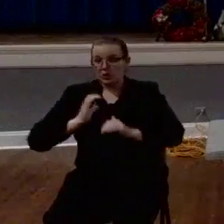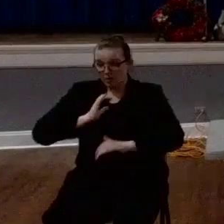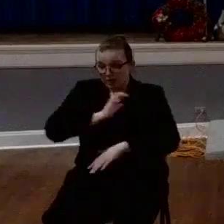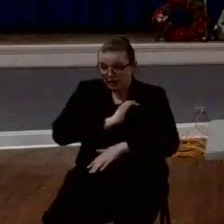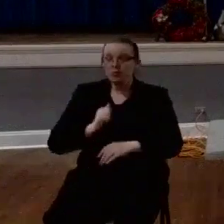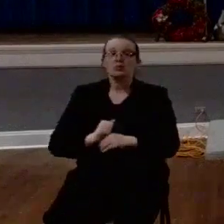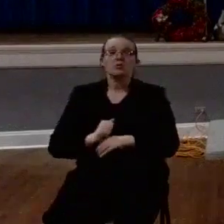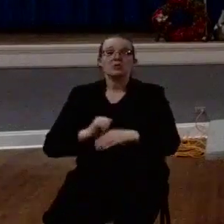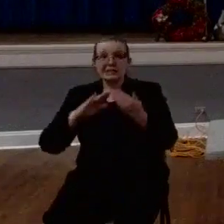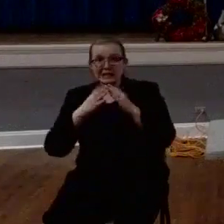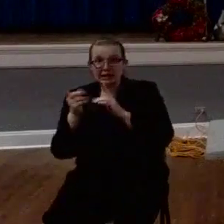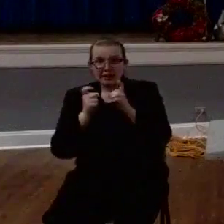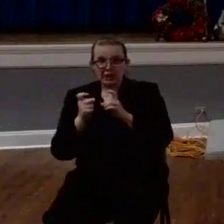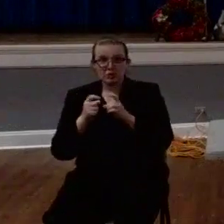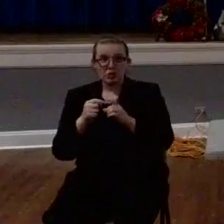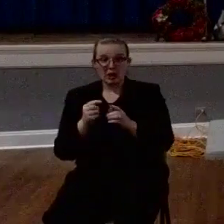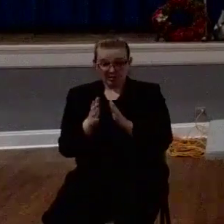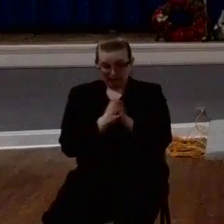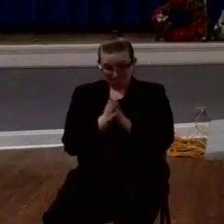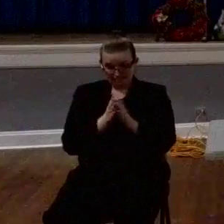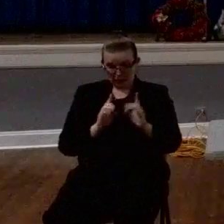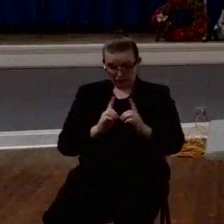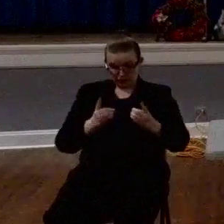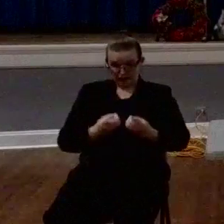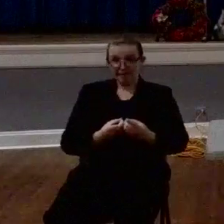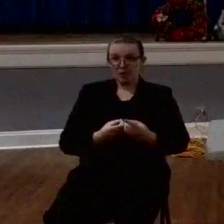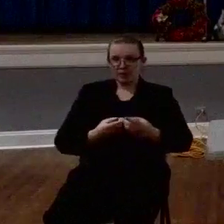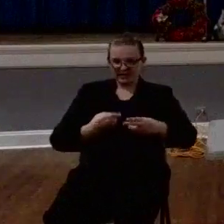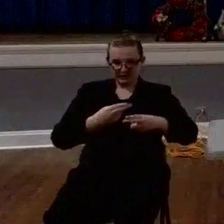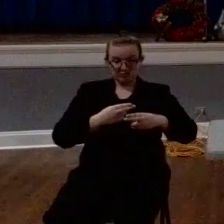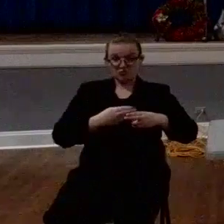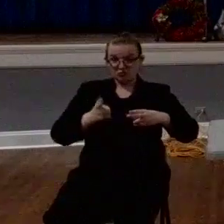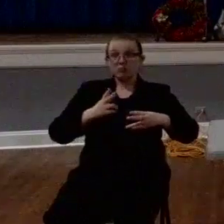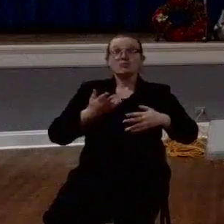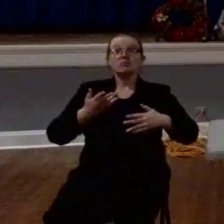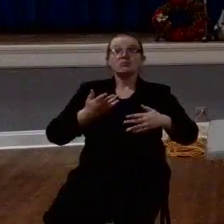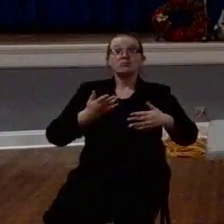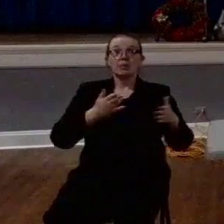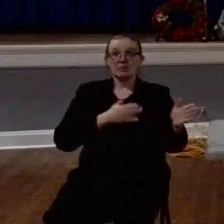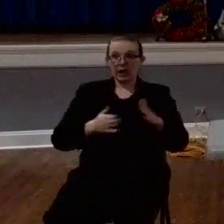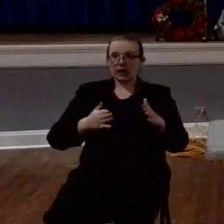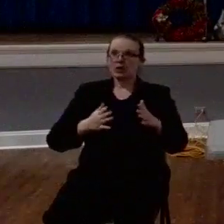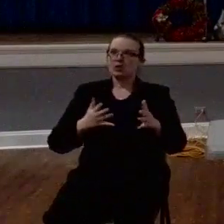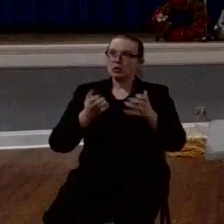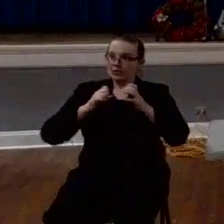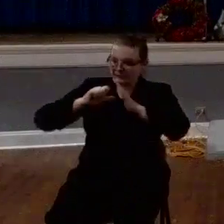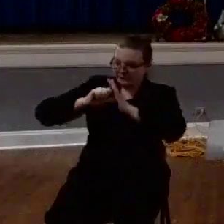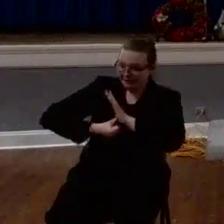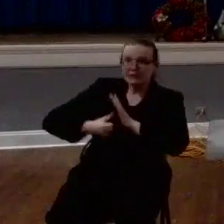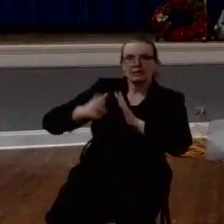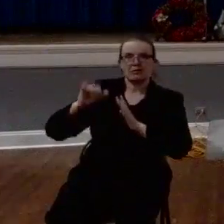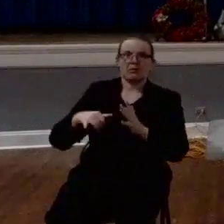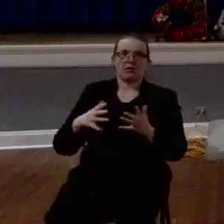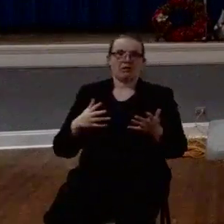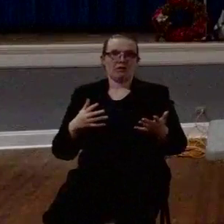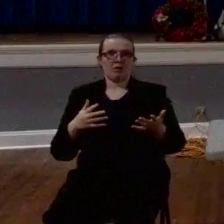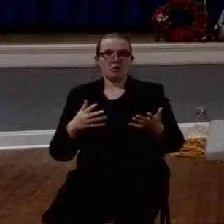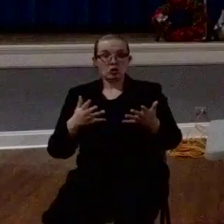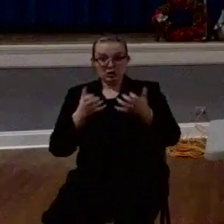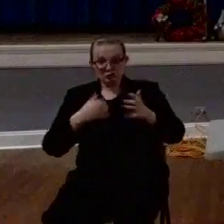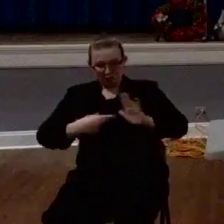manager's offices. This is the Parks Department interim plan, and it's critical to send that message because we want to